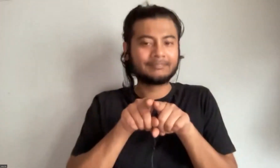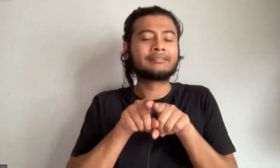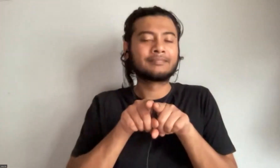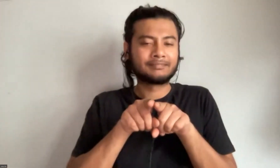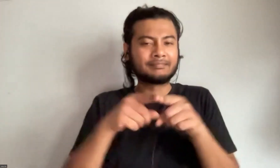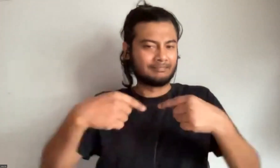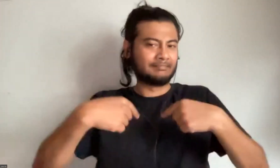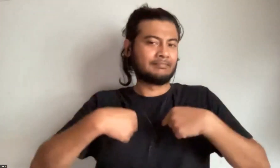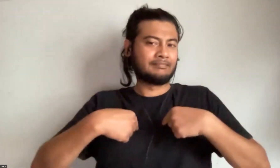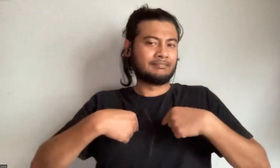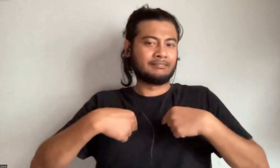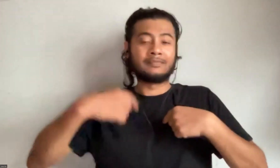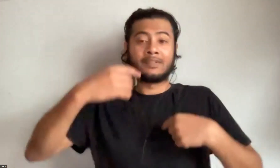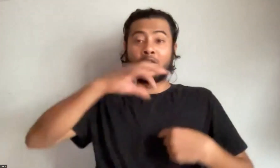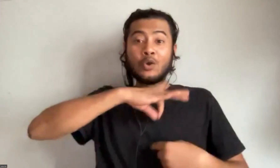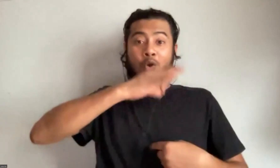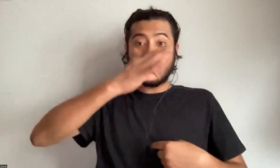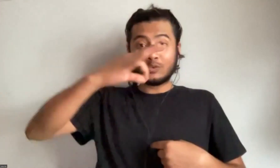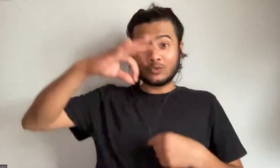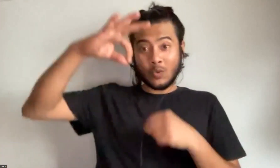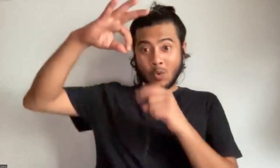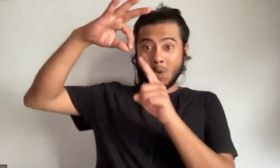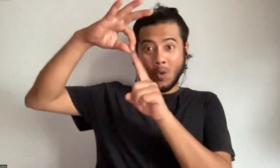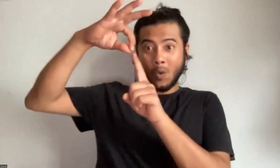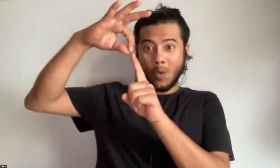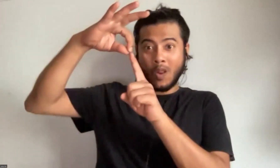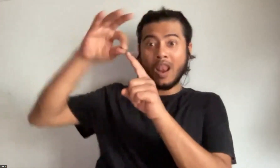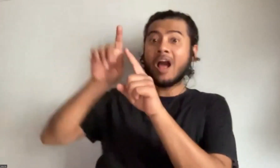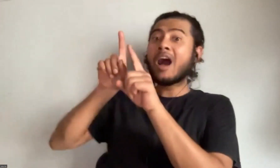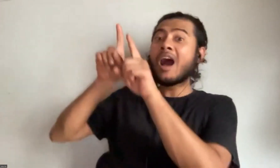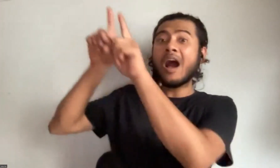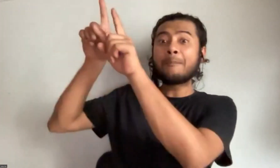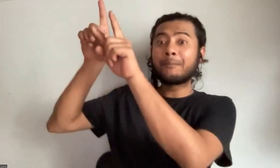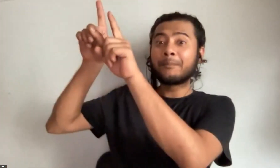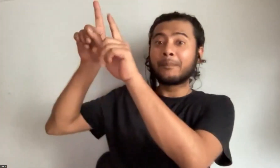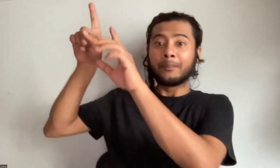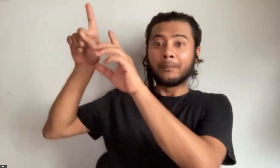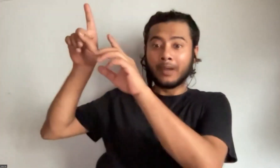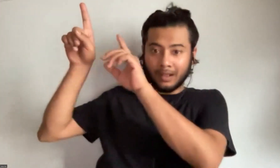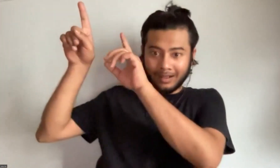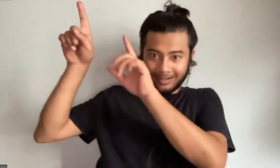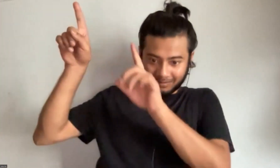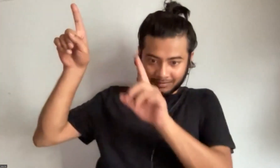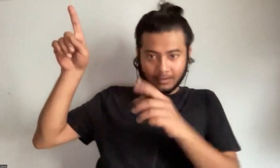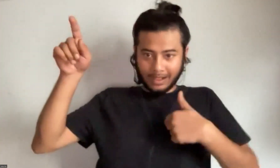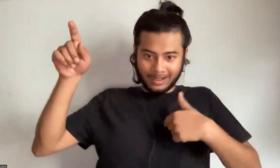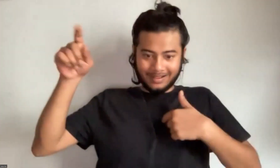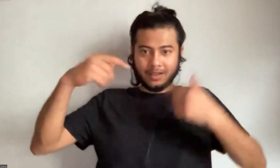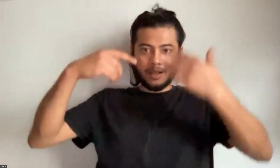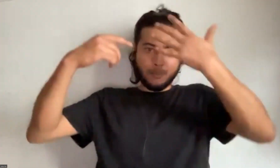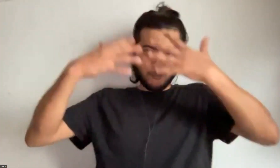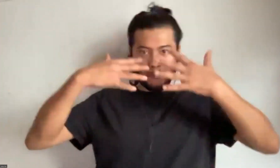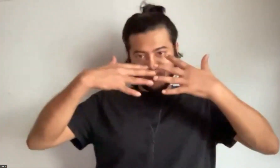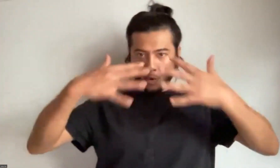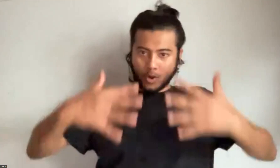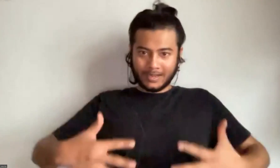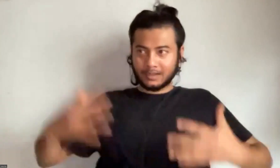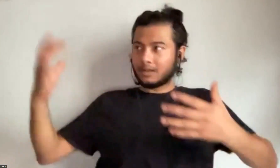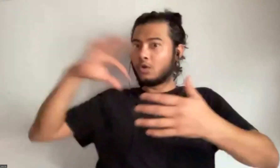impure. How? Because when we come in touch with this material world, there is so many attractions, there